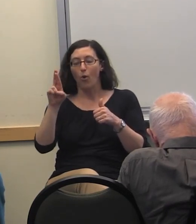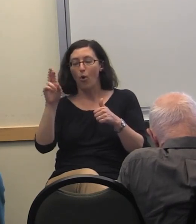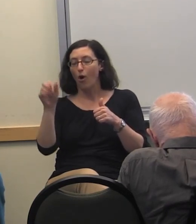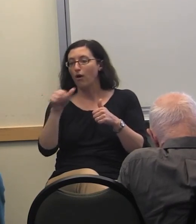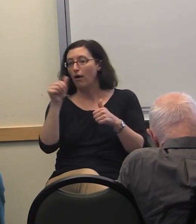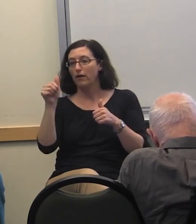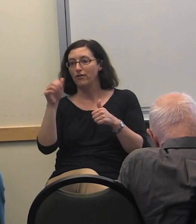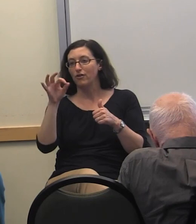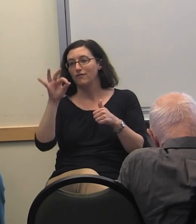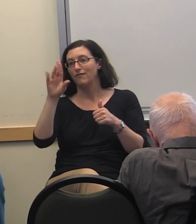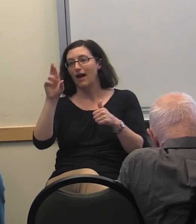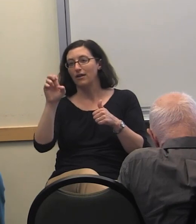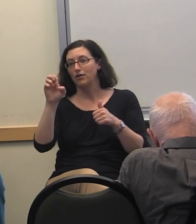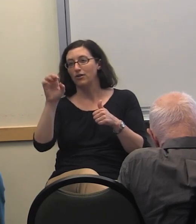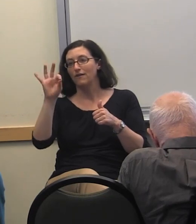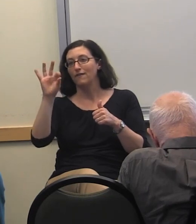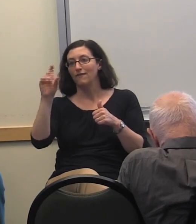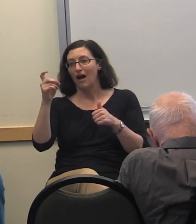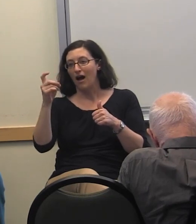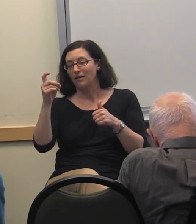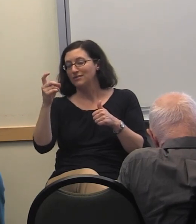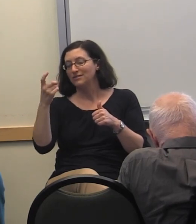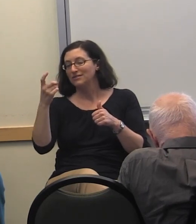Mozilla Firefox, and